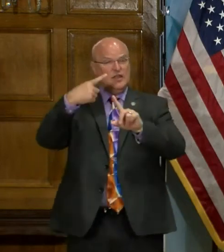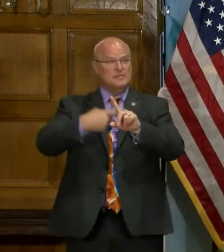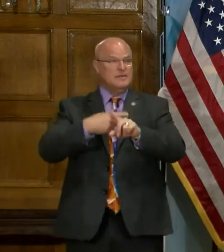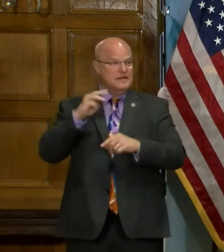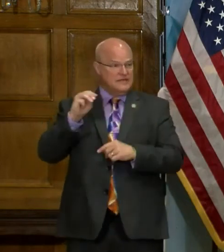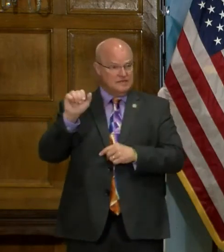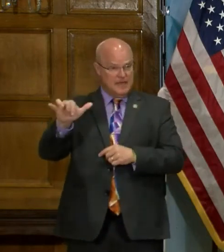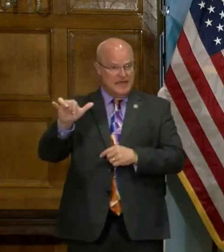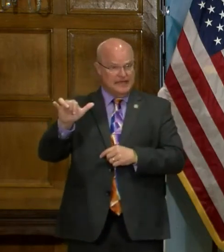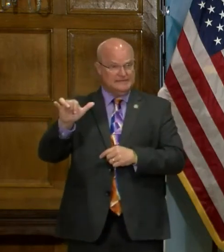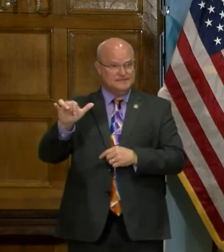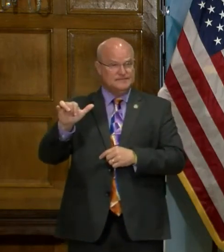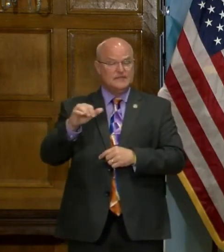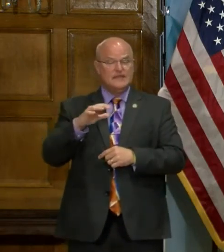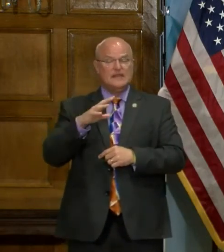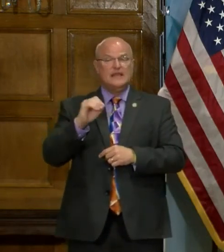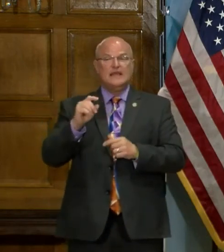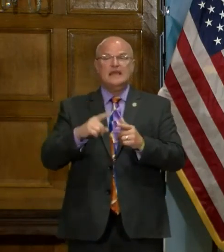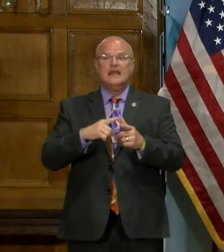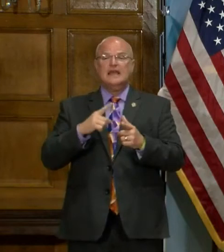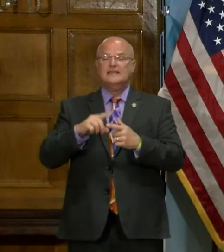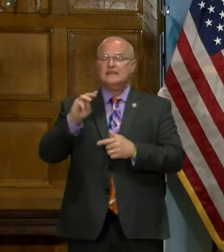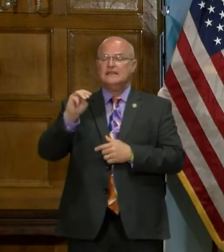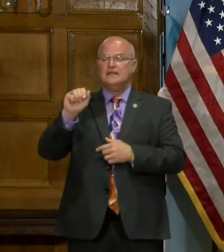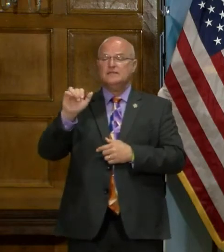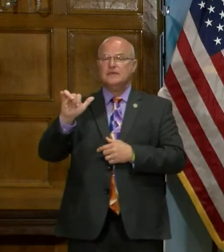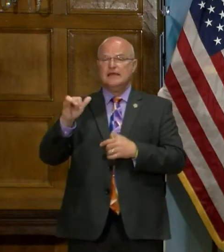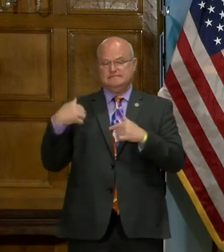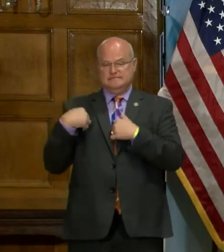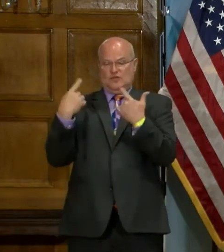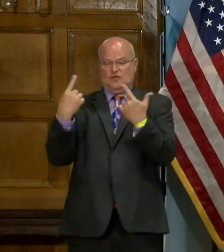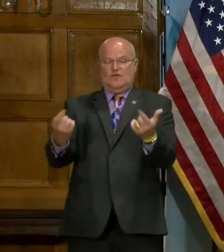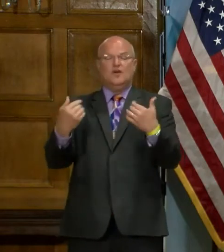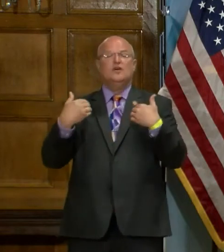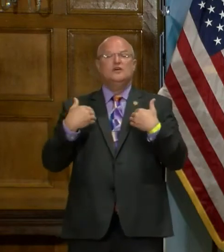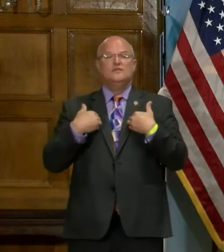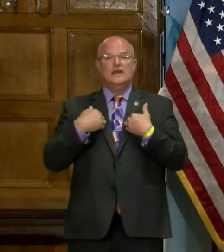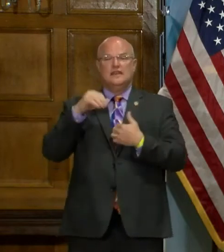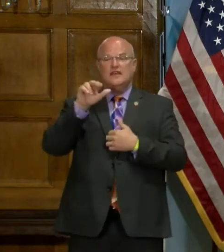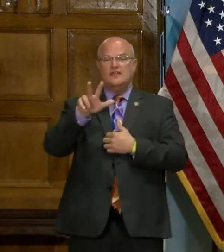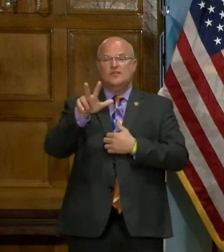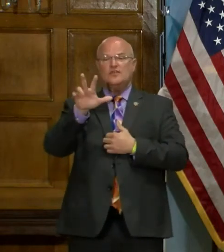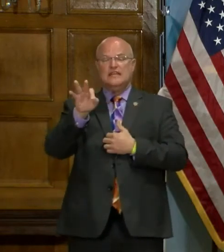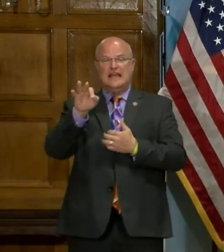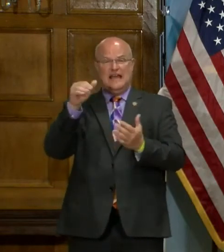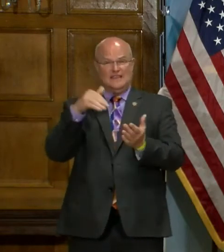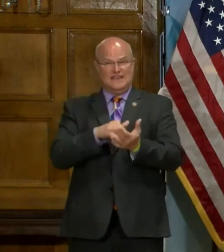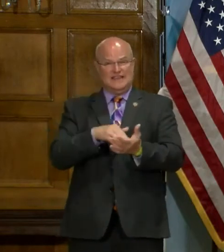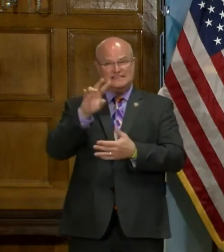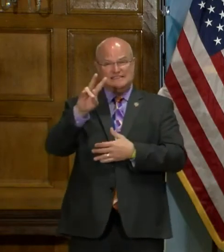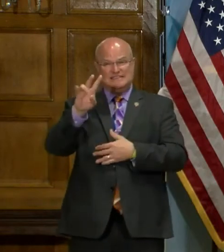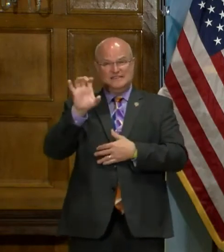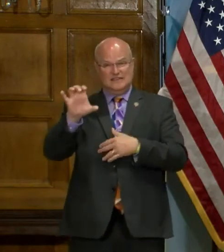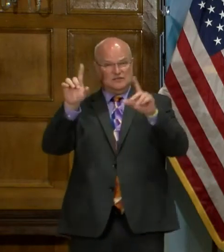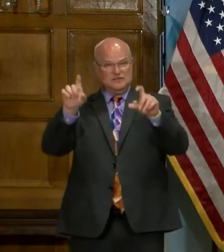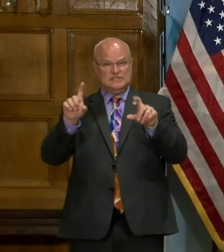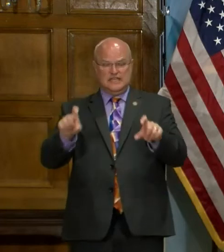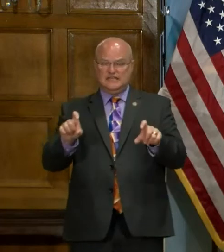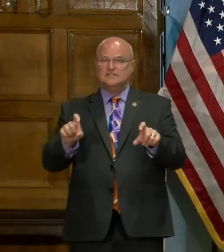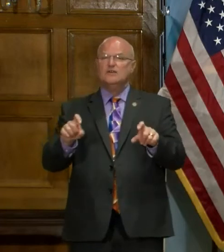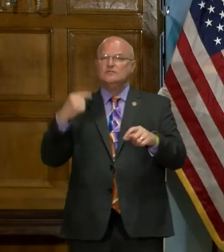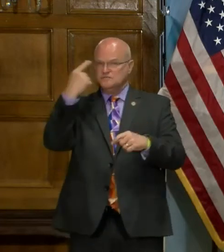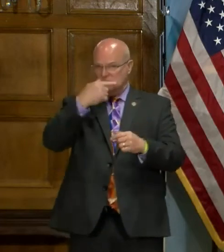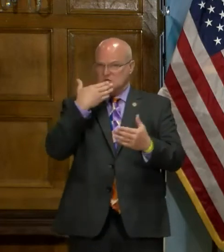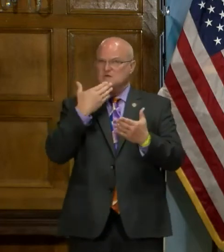the month of May. And in May, thus far, we've had 39,700 tests, so we're on our